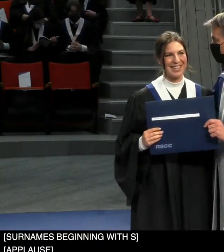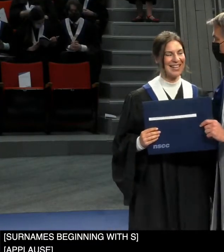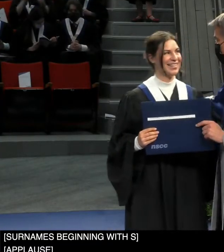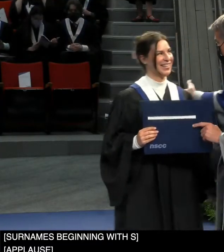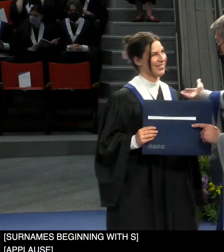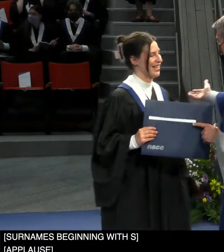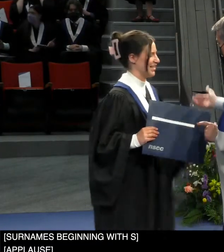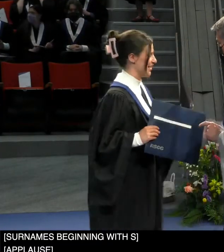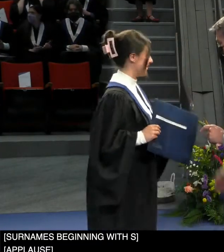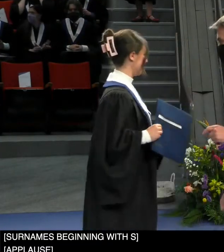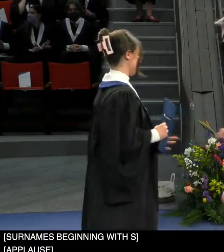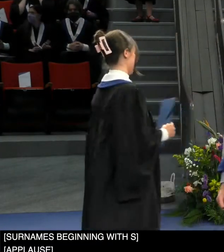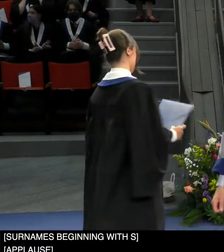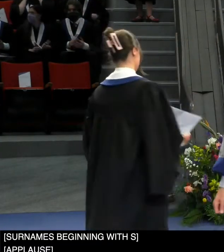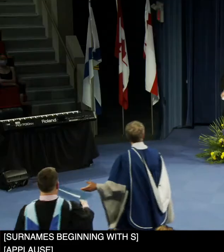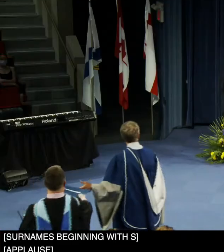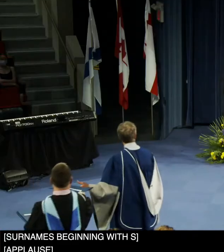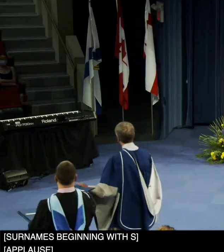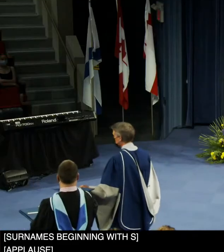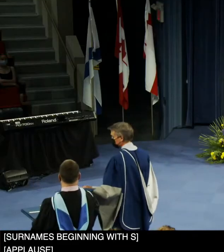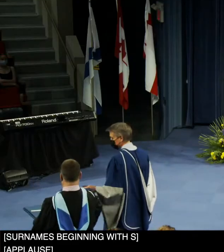Mr. President. Oh.